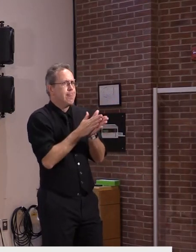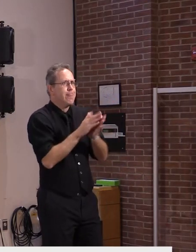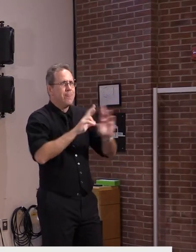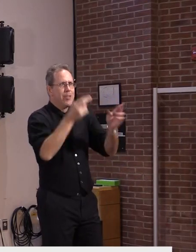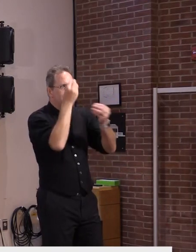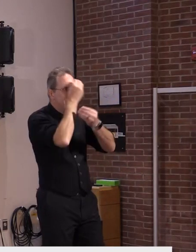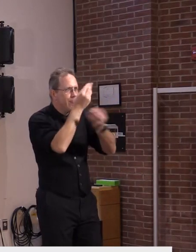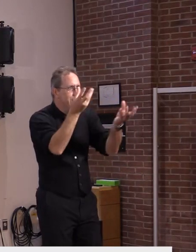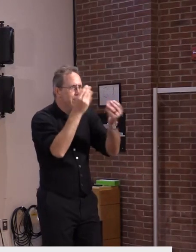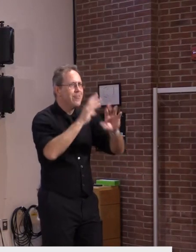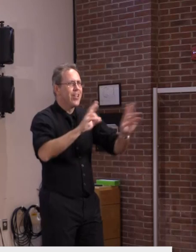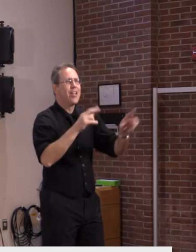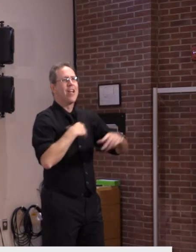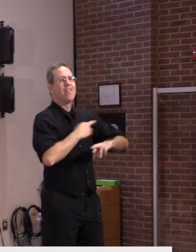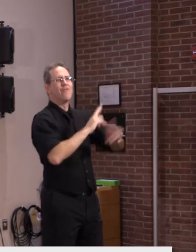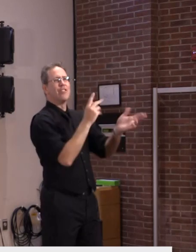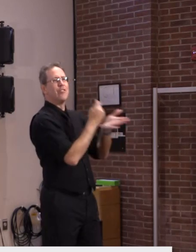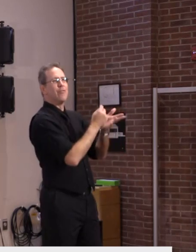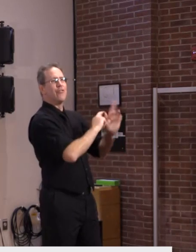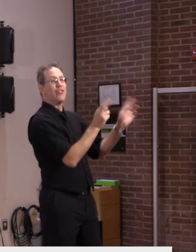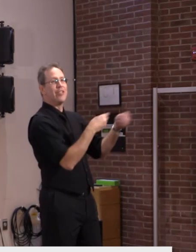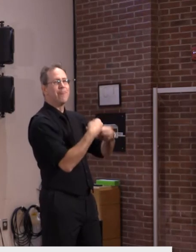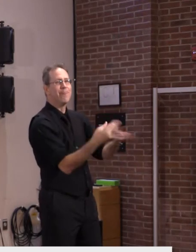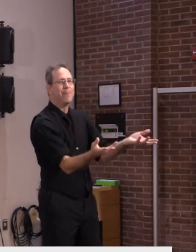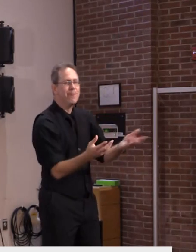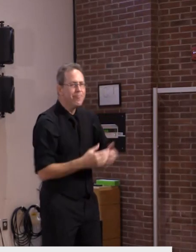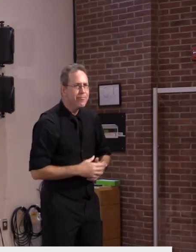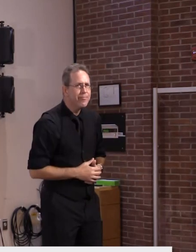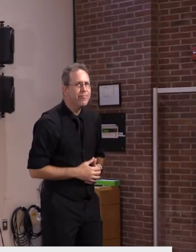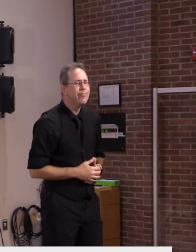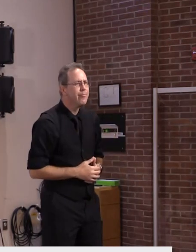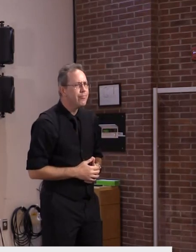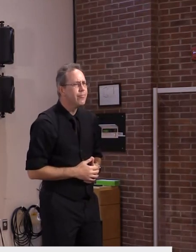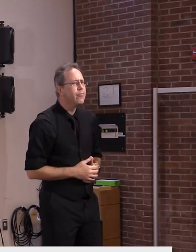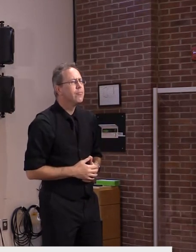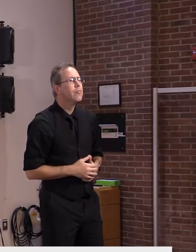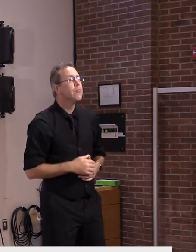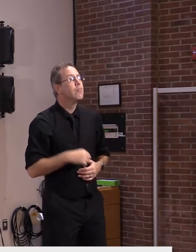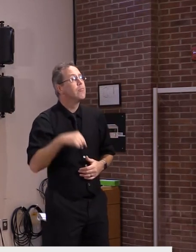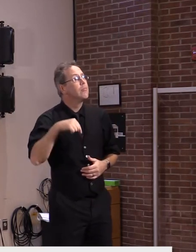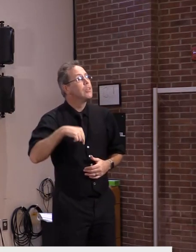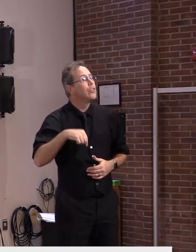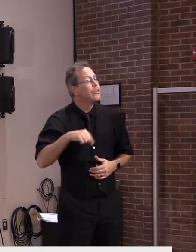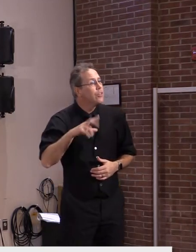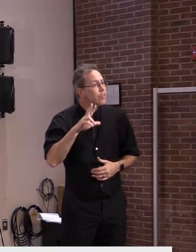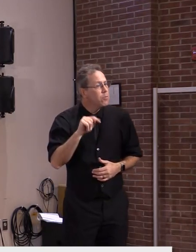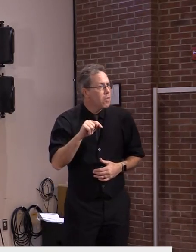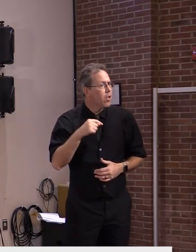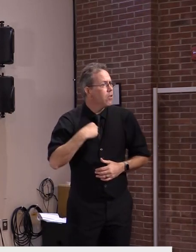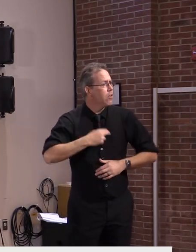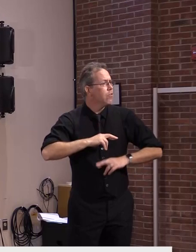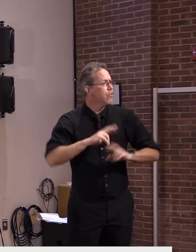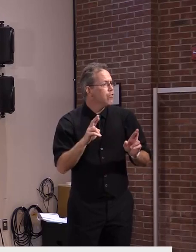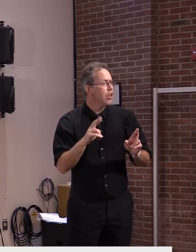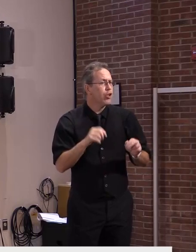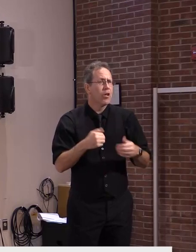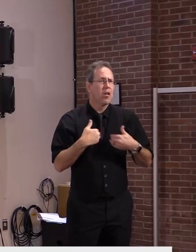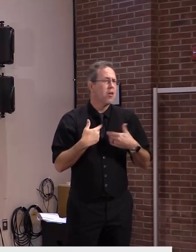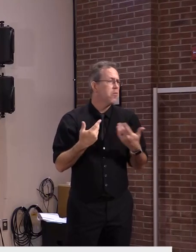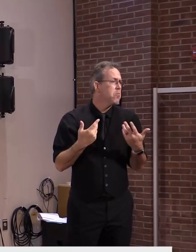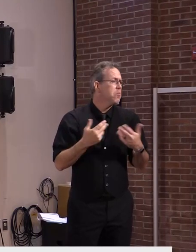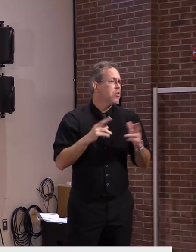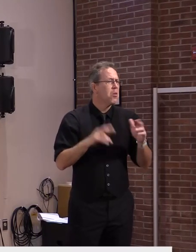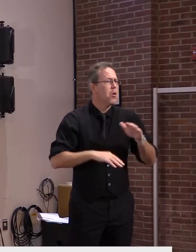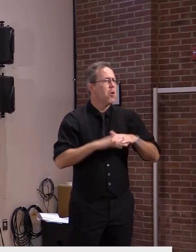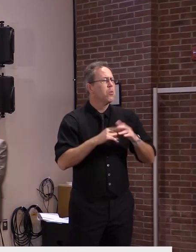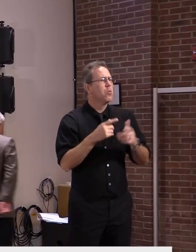them. We have capacity in the state right now probably to process 20 patients